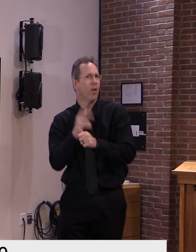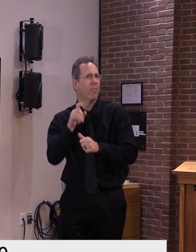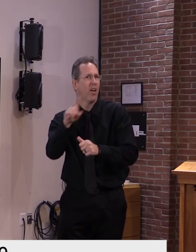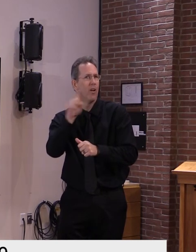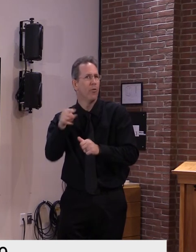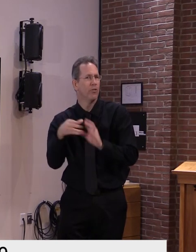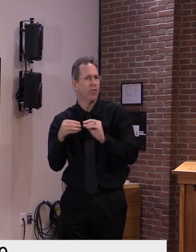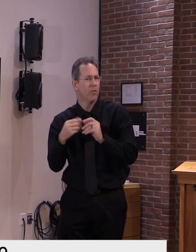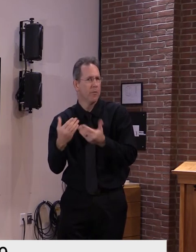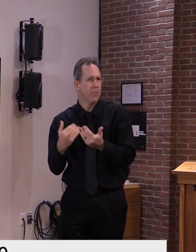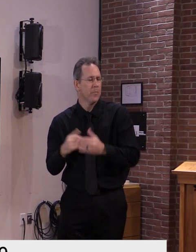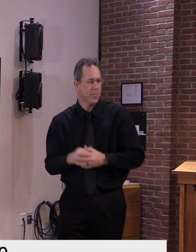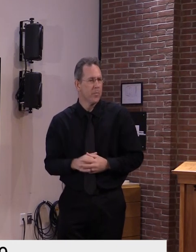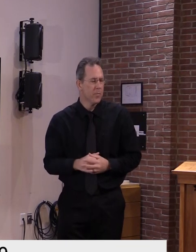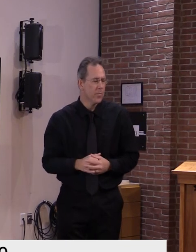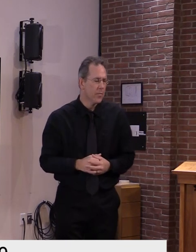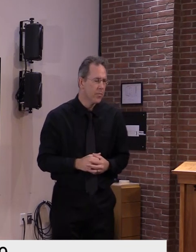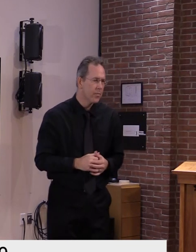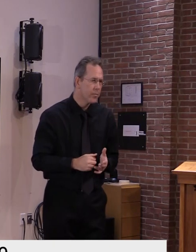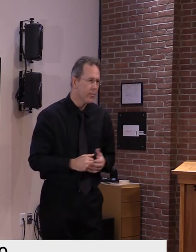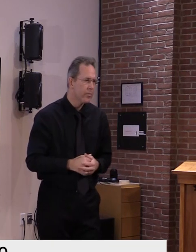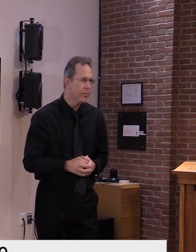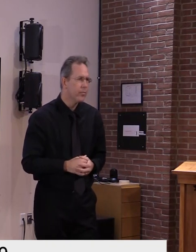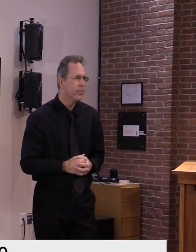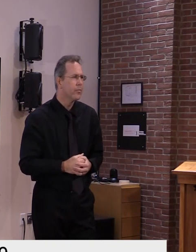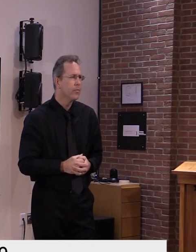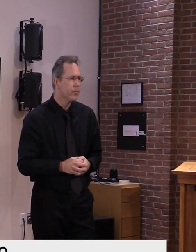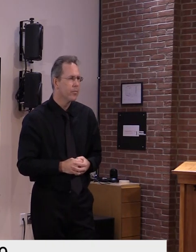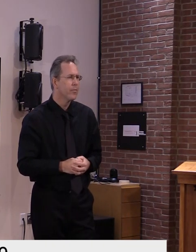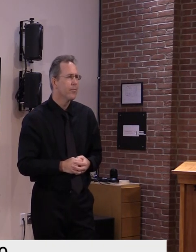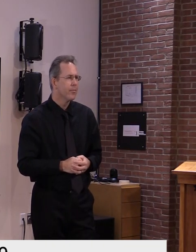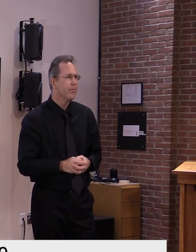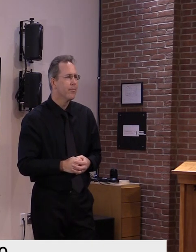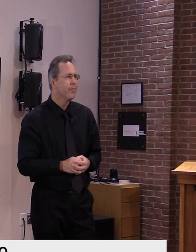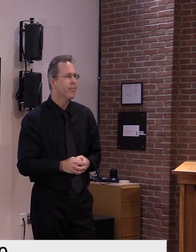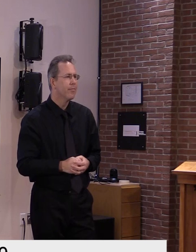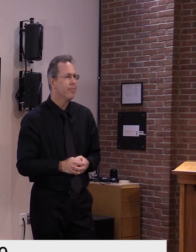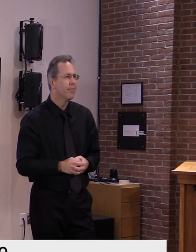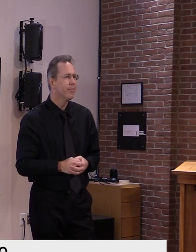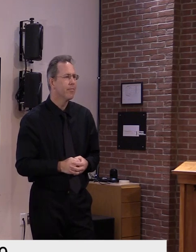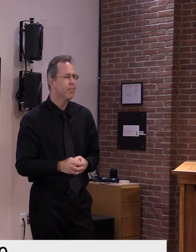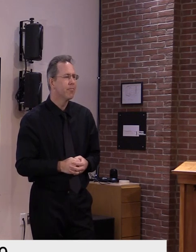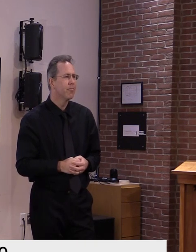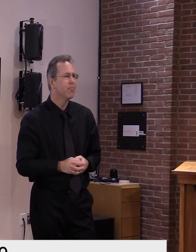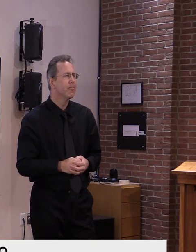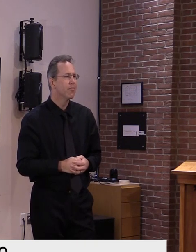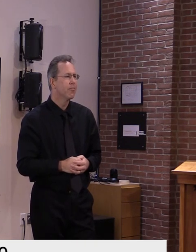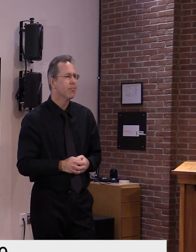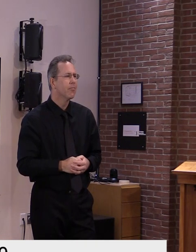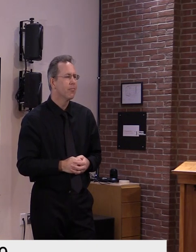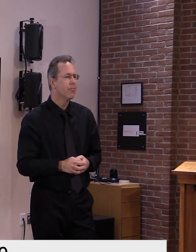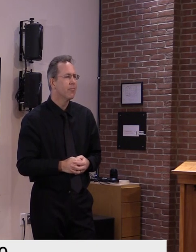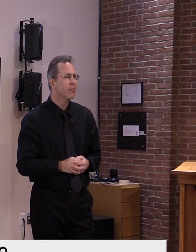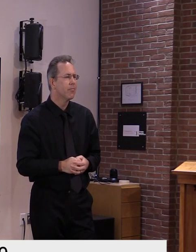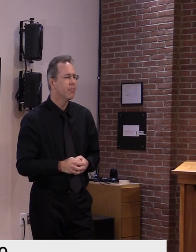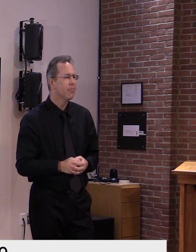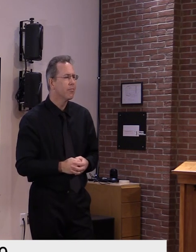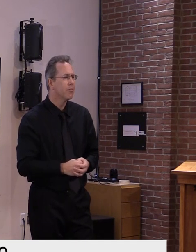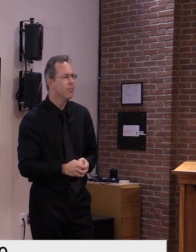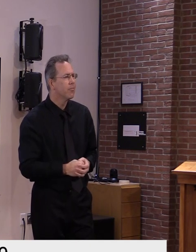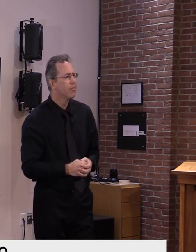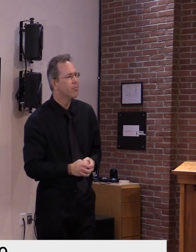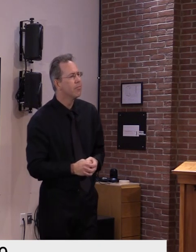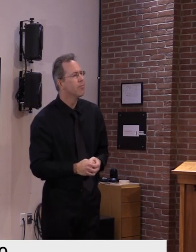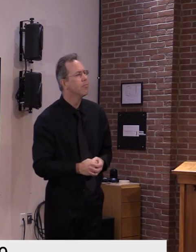of the practical rollout of the vaccine by in individuals, and that's, do you have a good